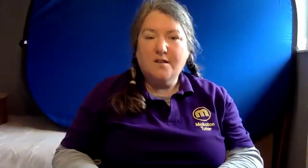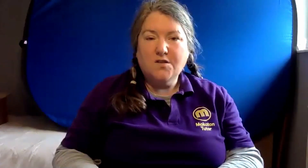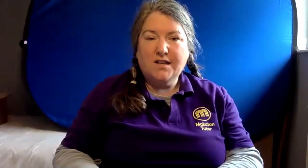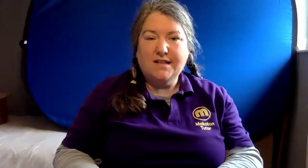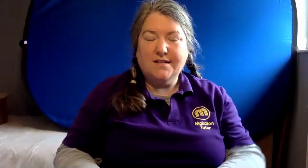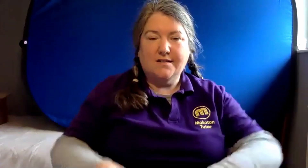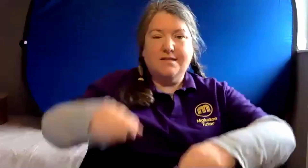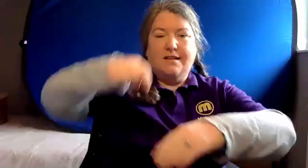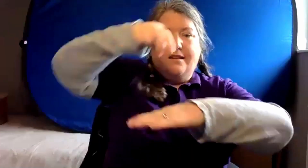Socially distancing.